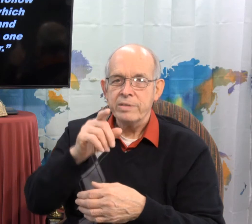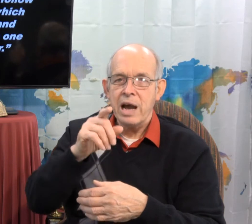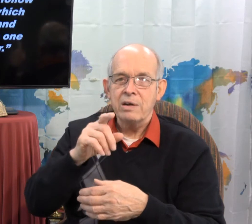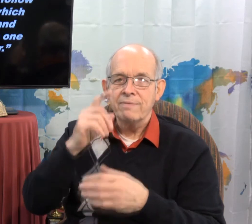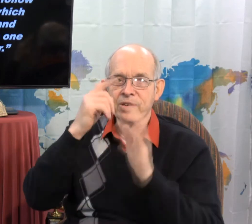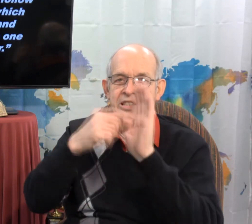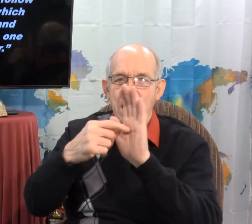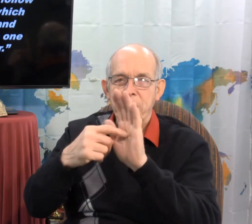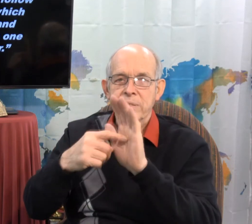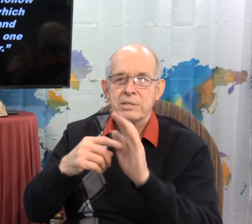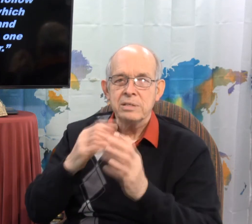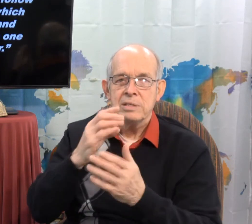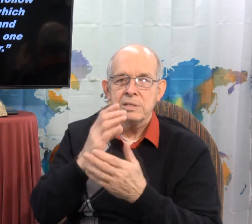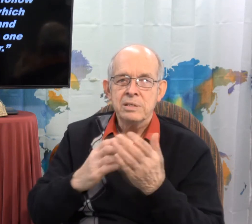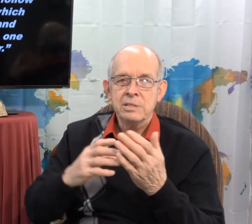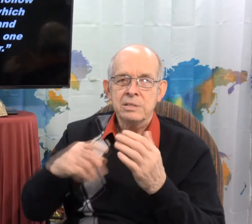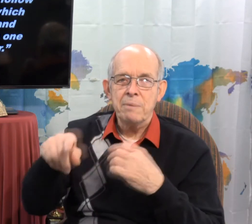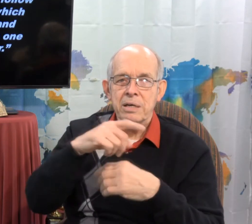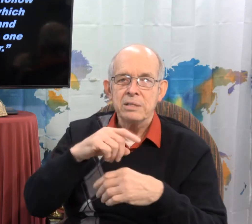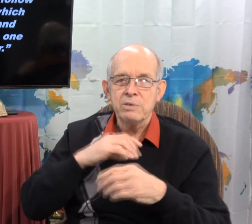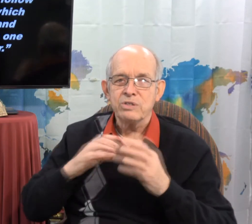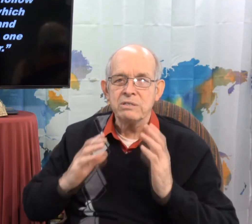Now, first chapter, summer Christian.